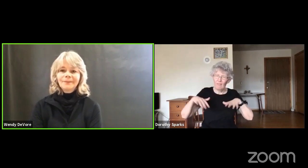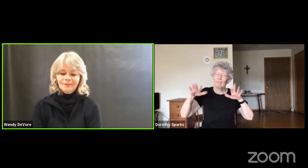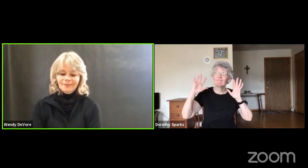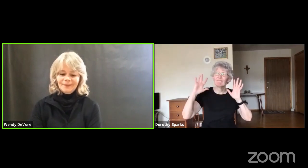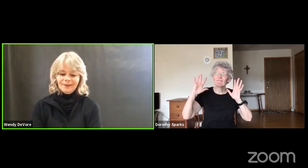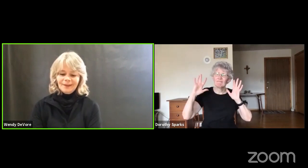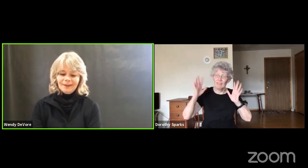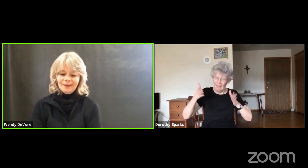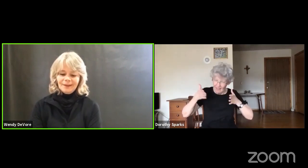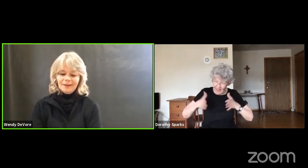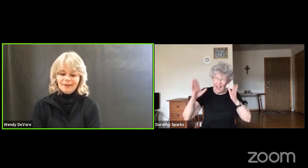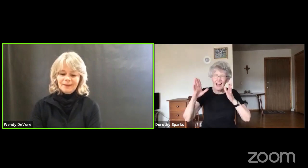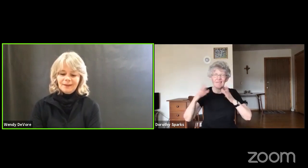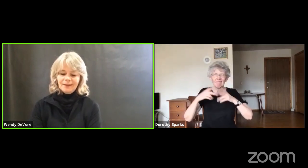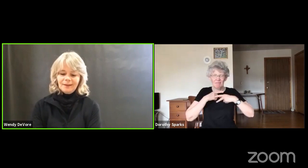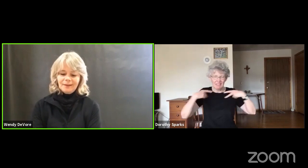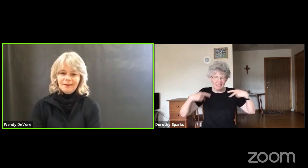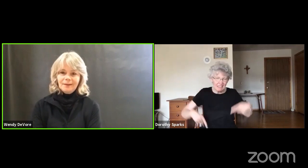them.